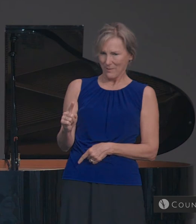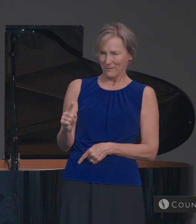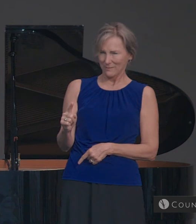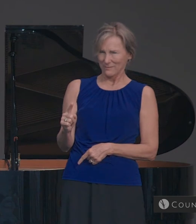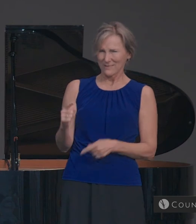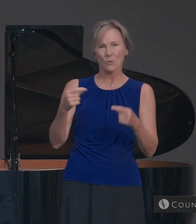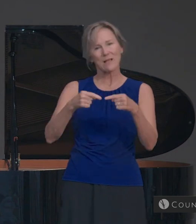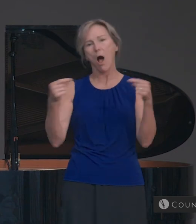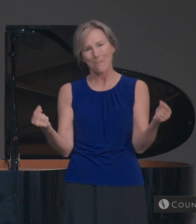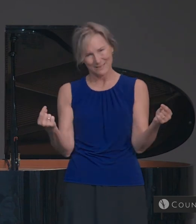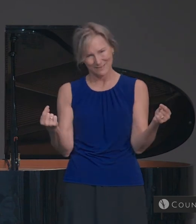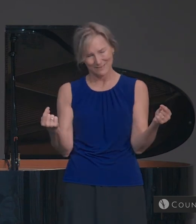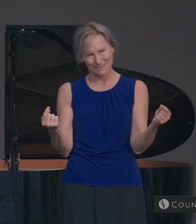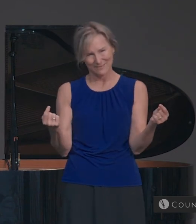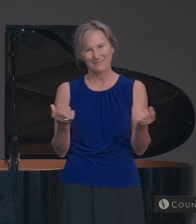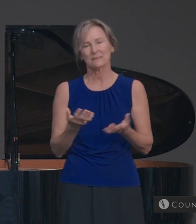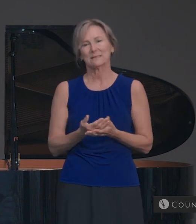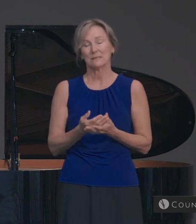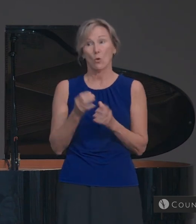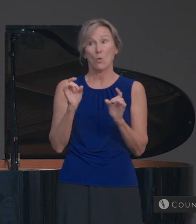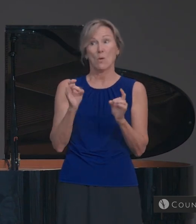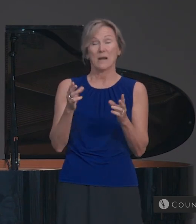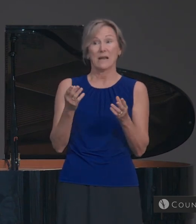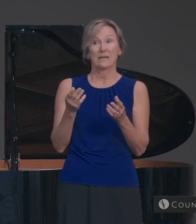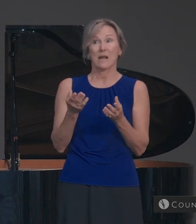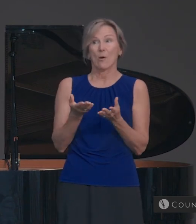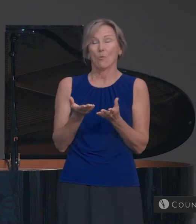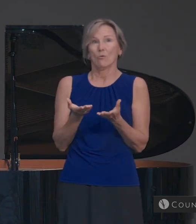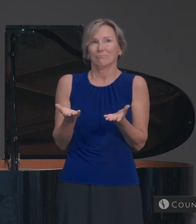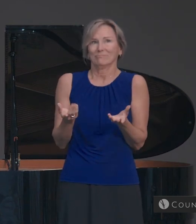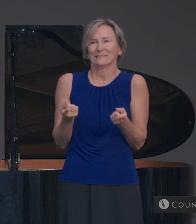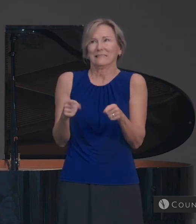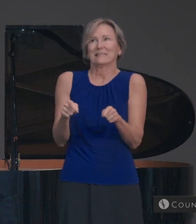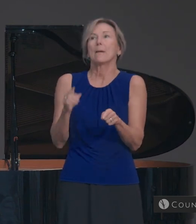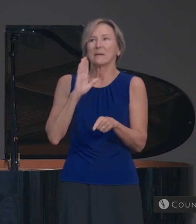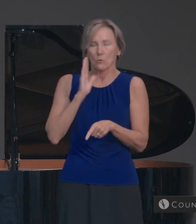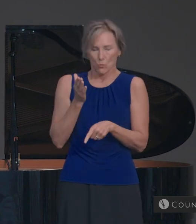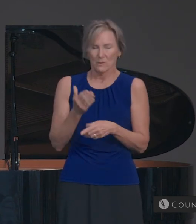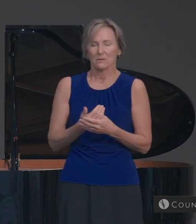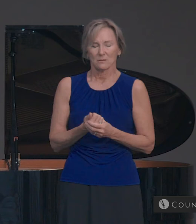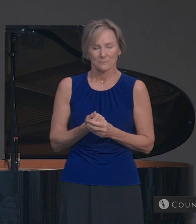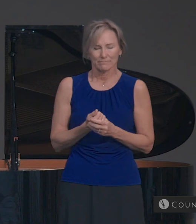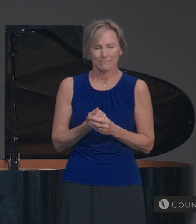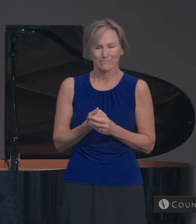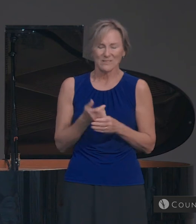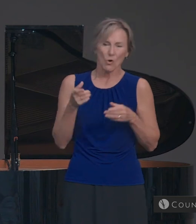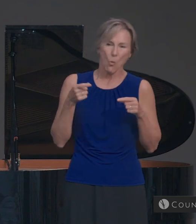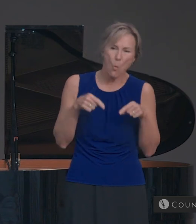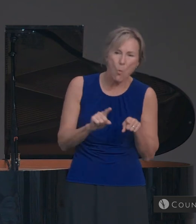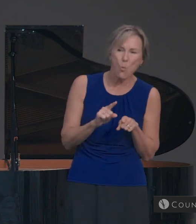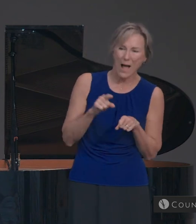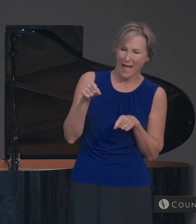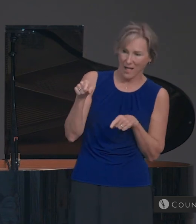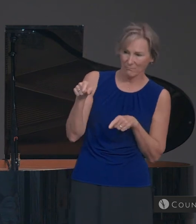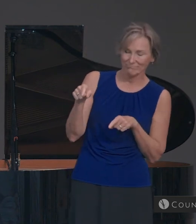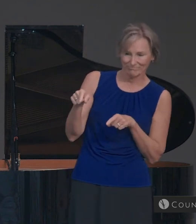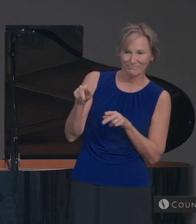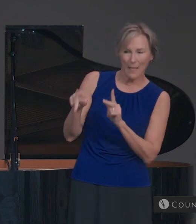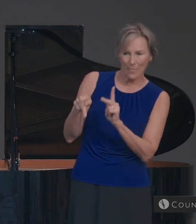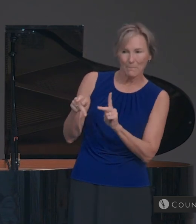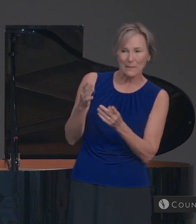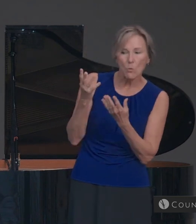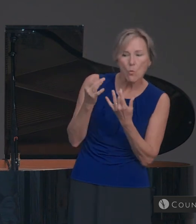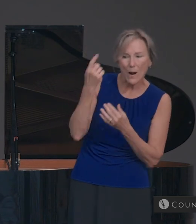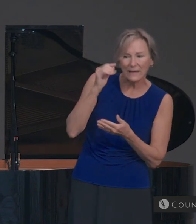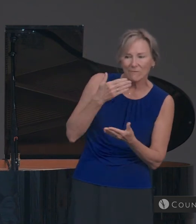is coming. Disaster is coming. You see, the implication here is that while they're waiting for good, they would not